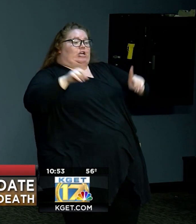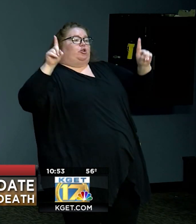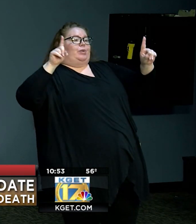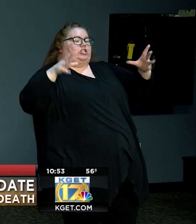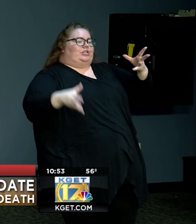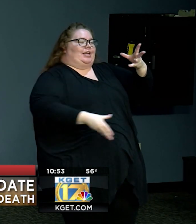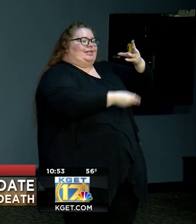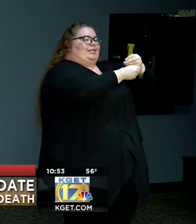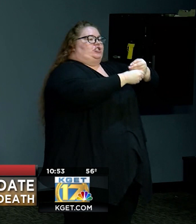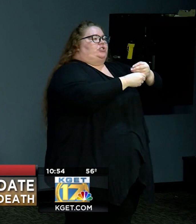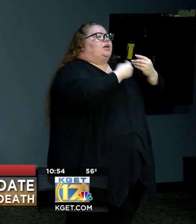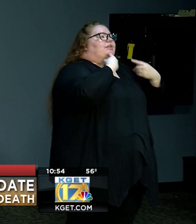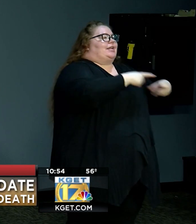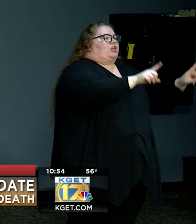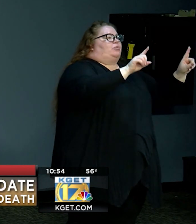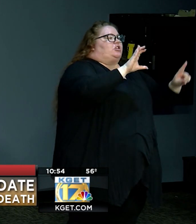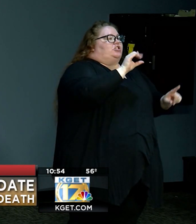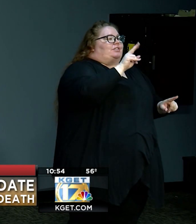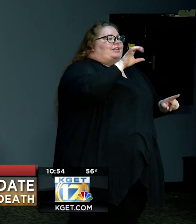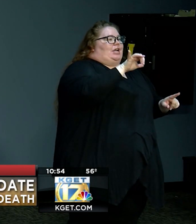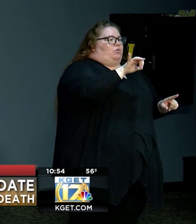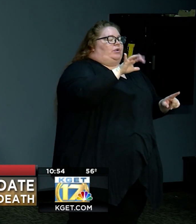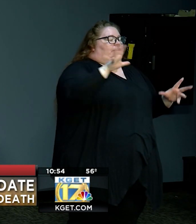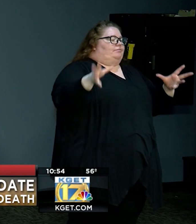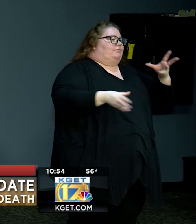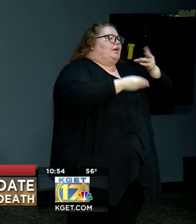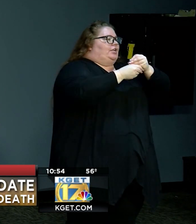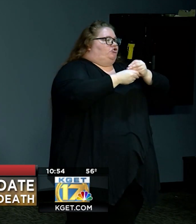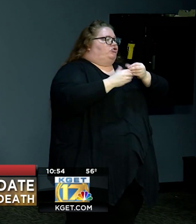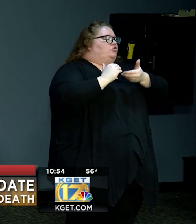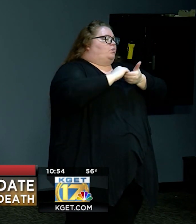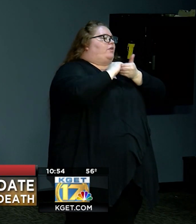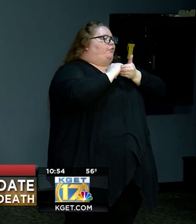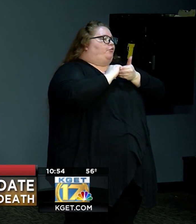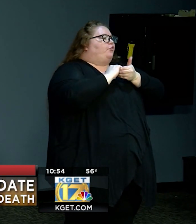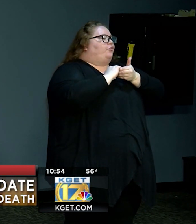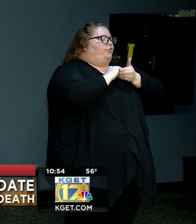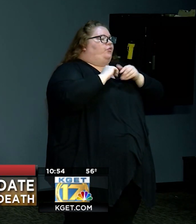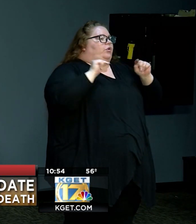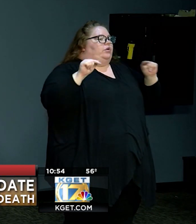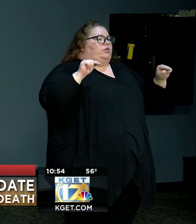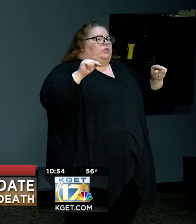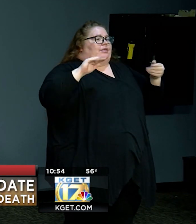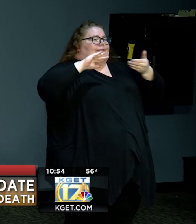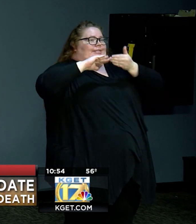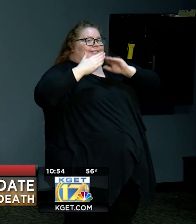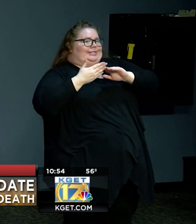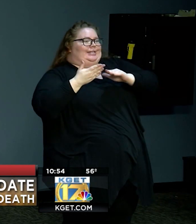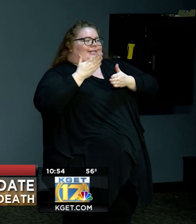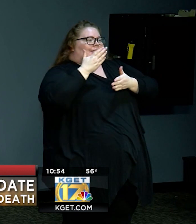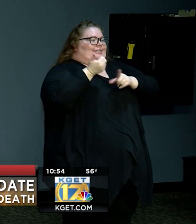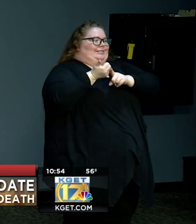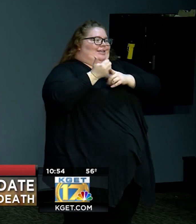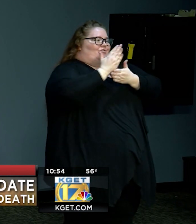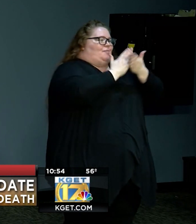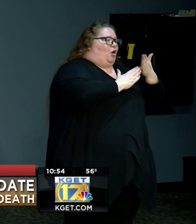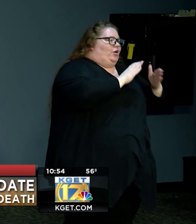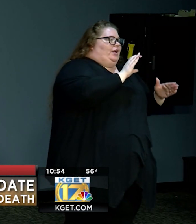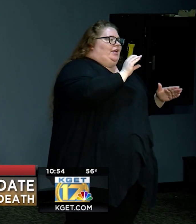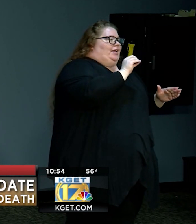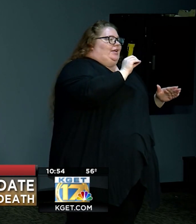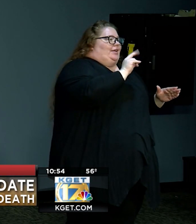the county's declarations, because the county, the city being part of the county, we're underneath the